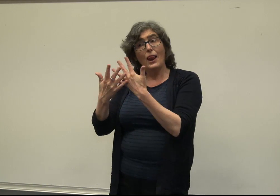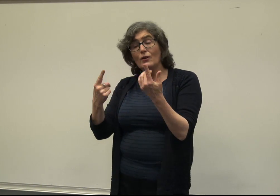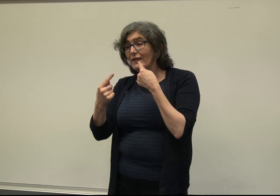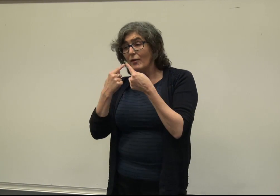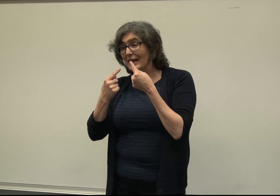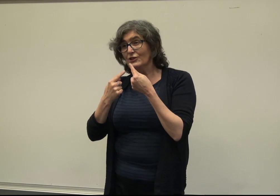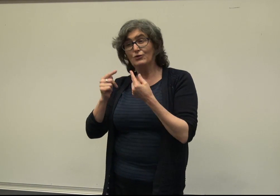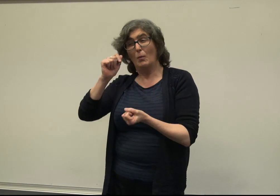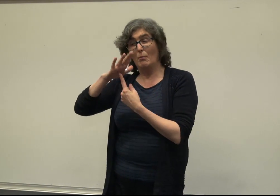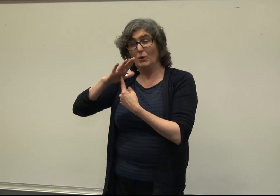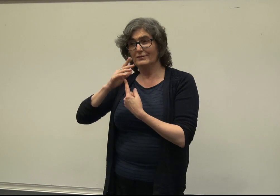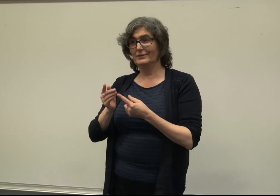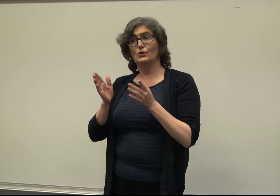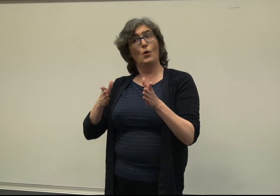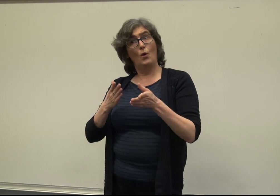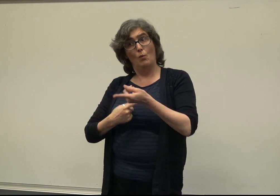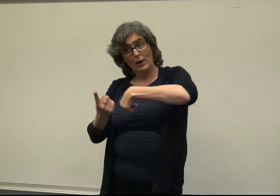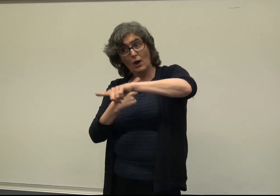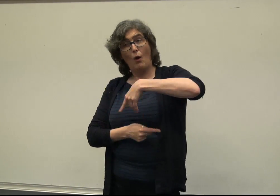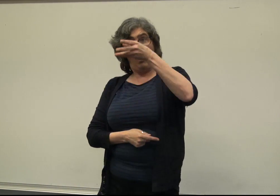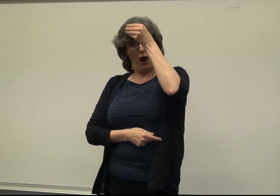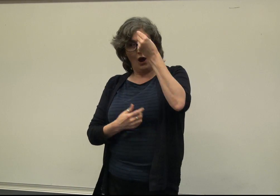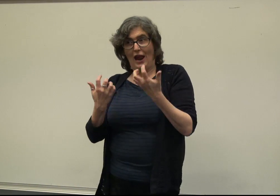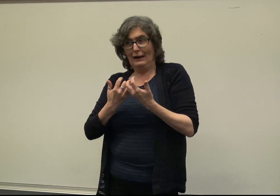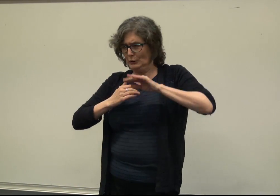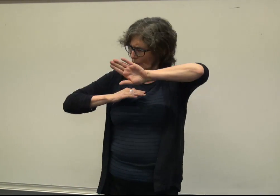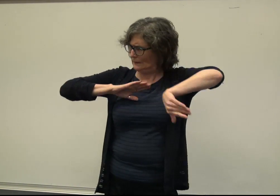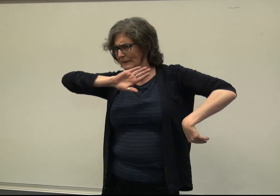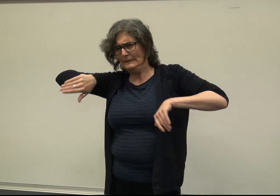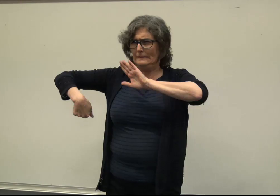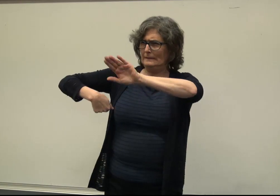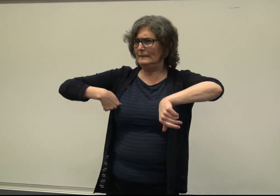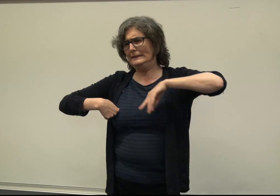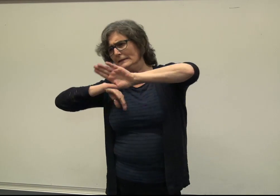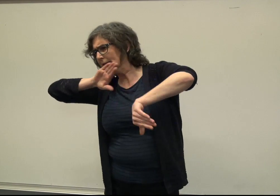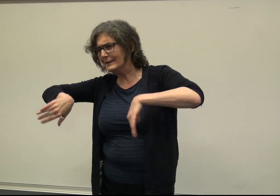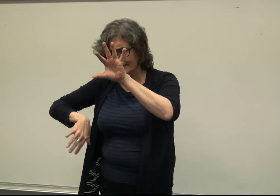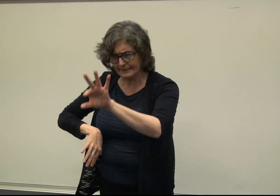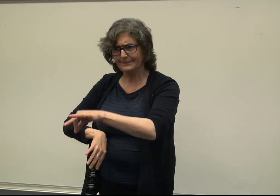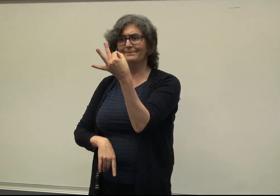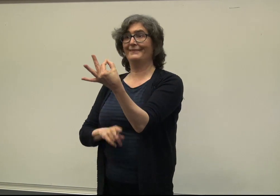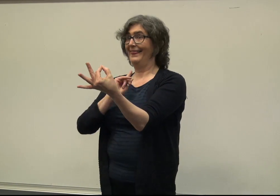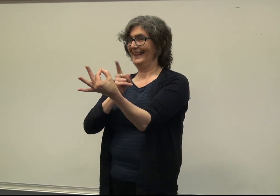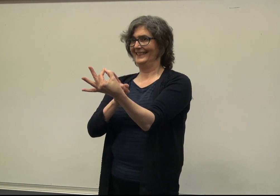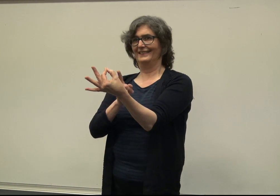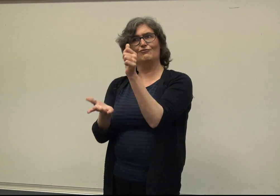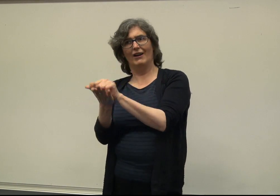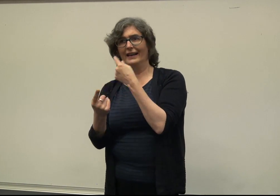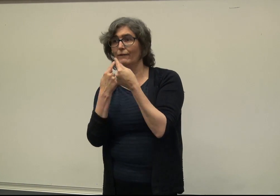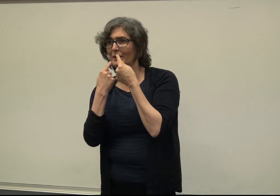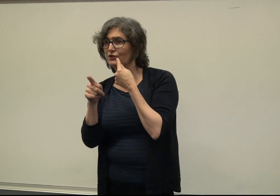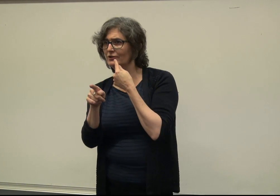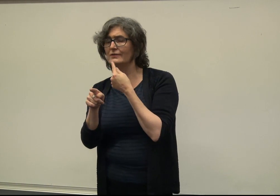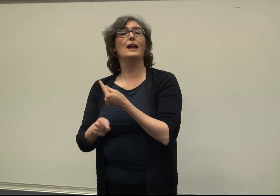or what is irrelevant. So bilinguals are better at paying focused attention and at the same time